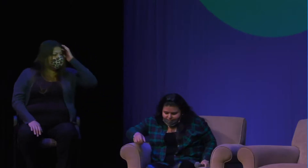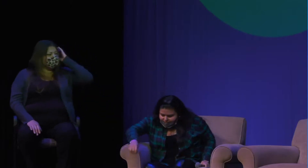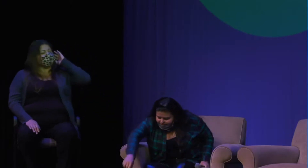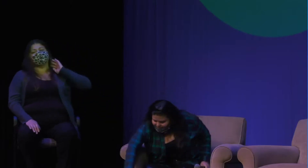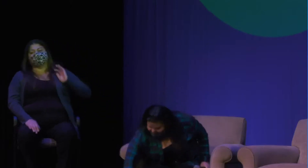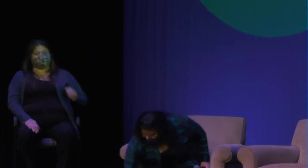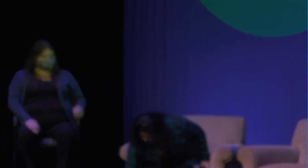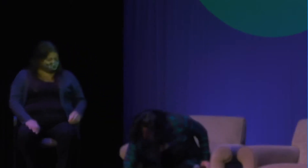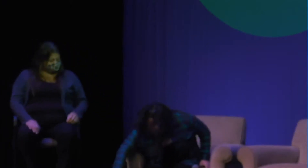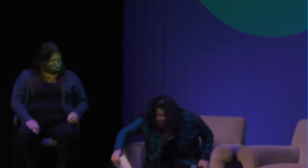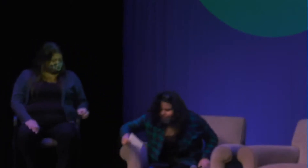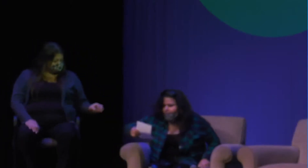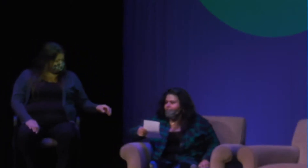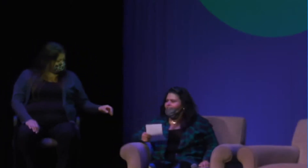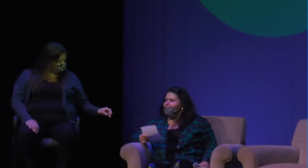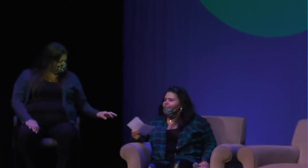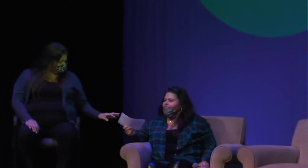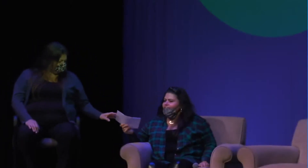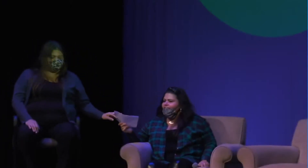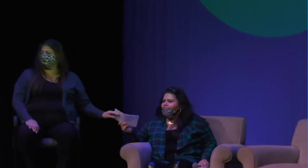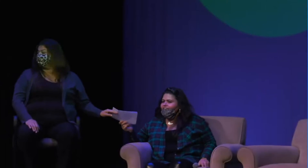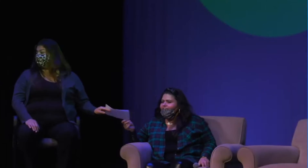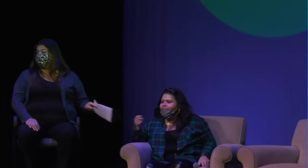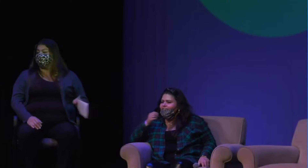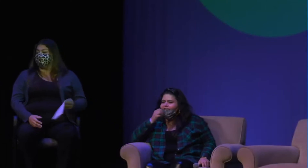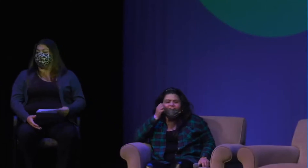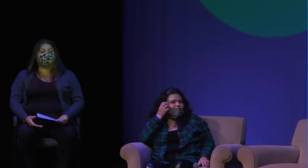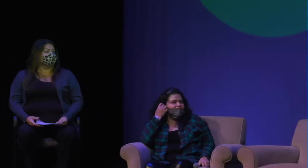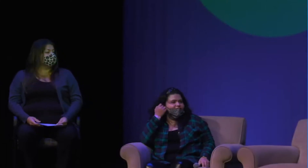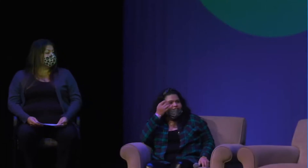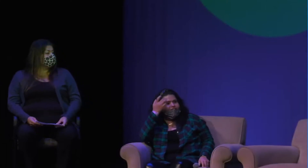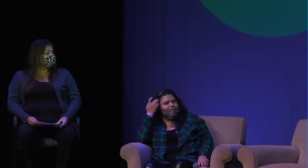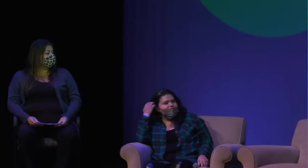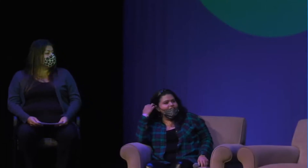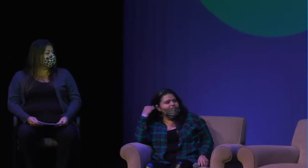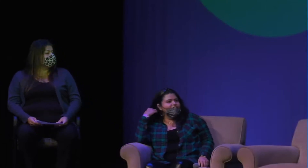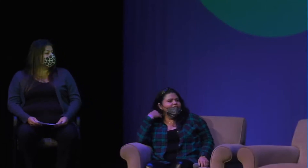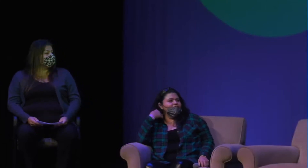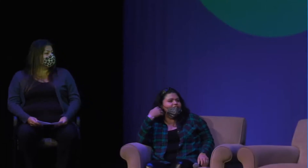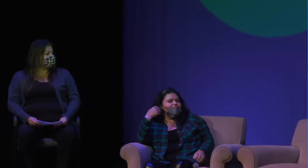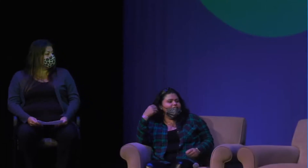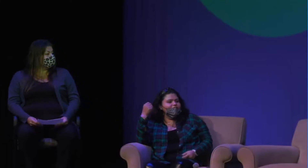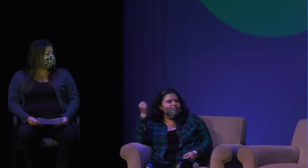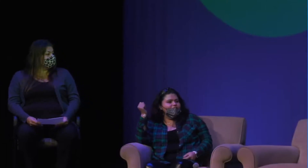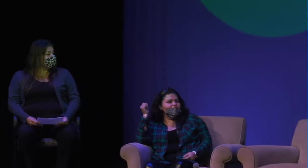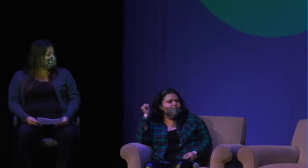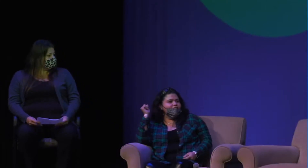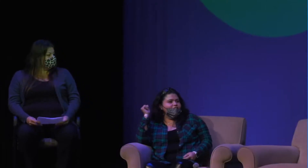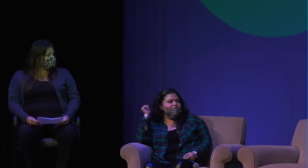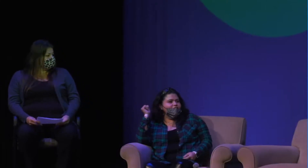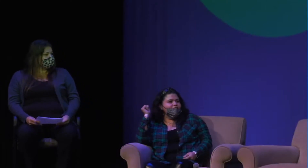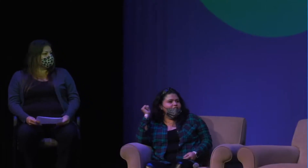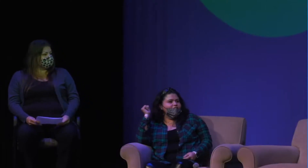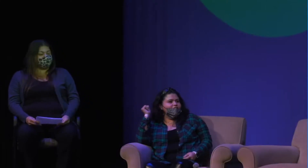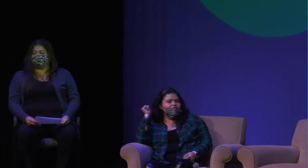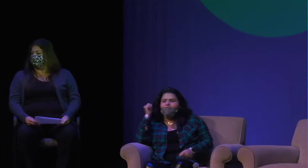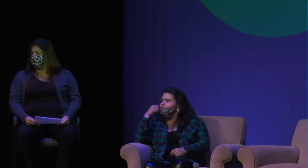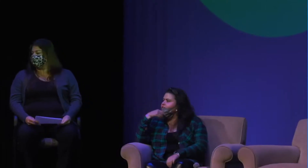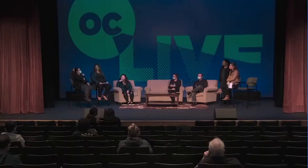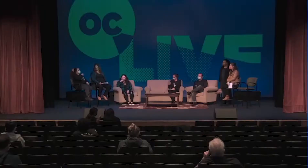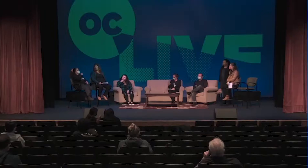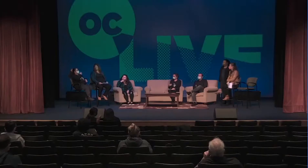Thank you. This is Monica. Did you want to ask the next question? Would you like to answer that question